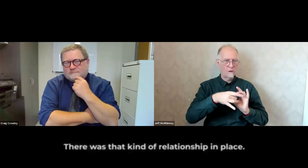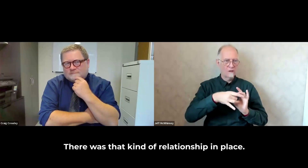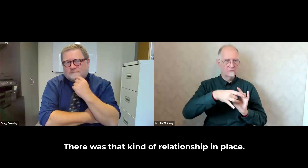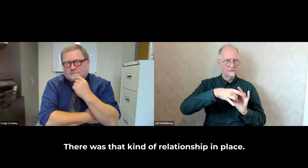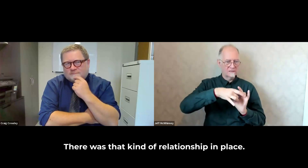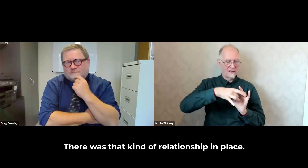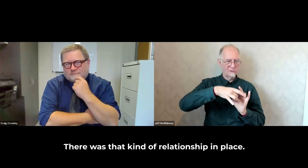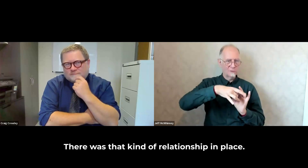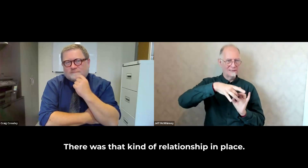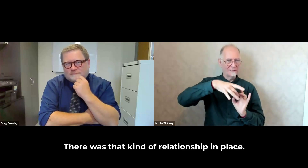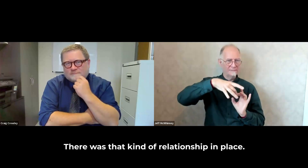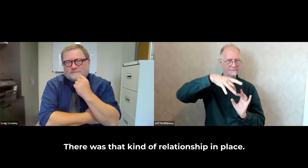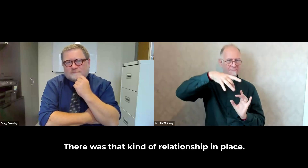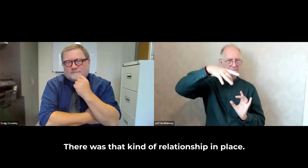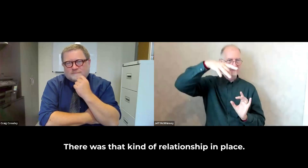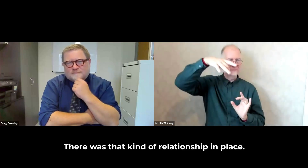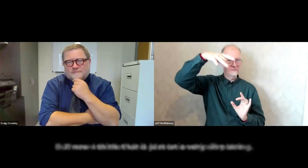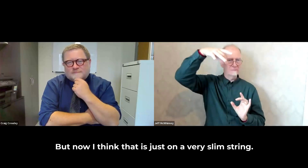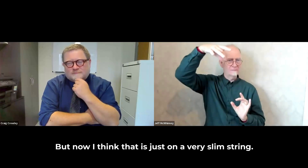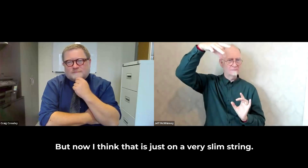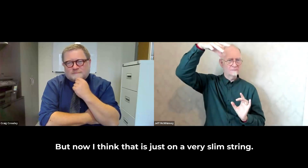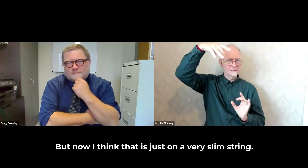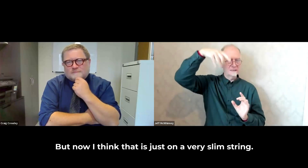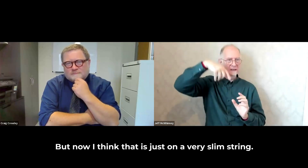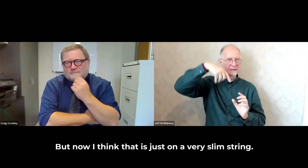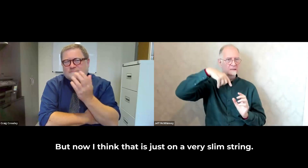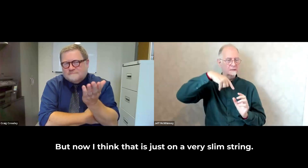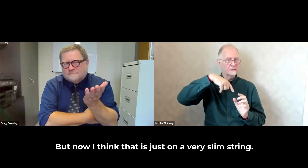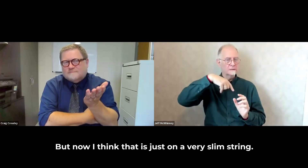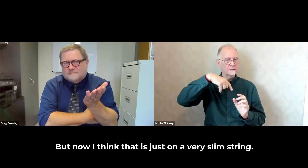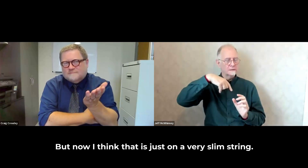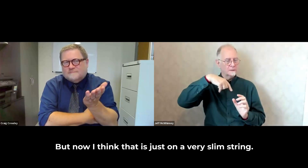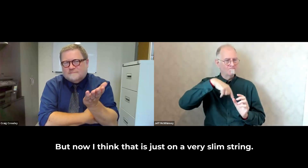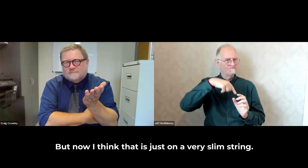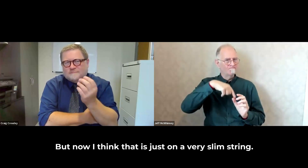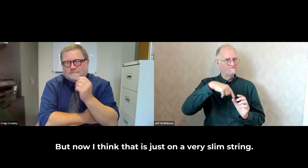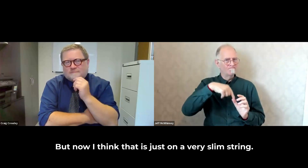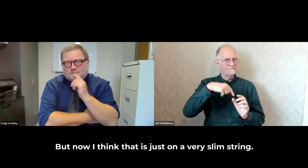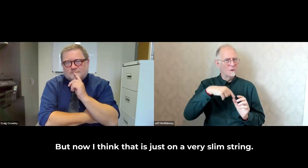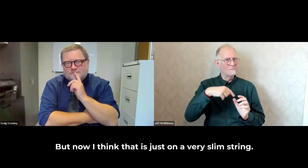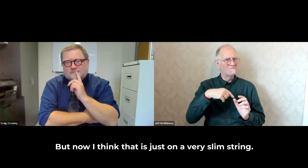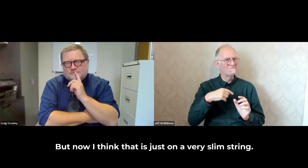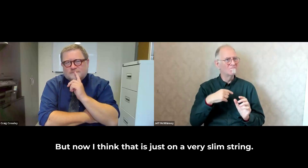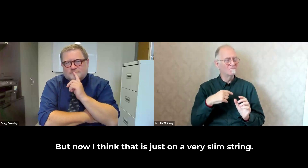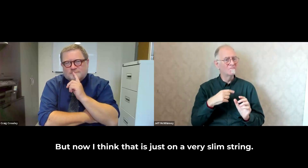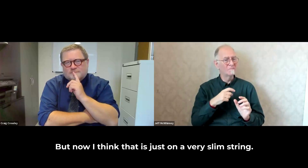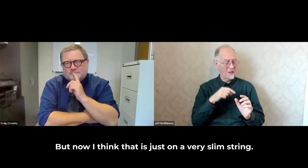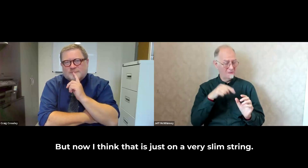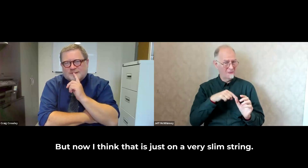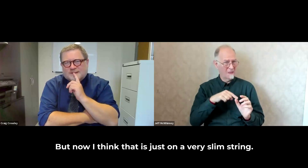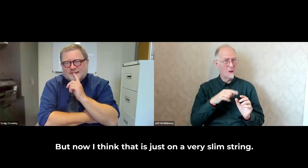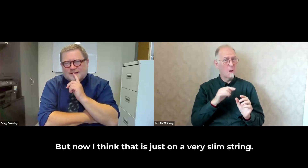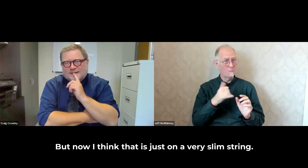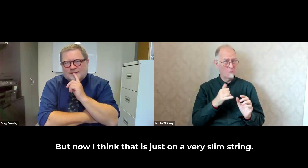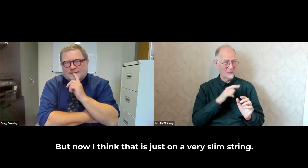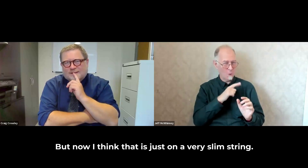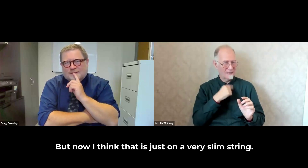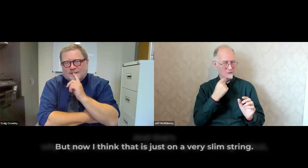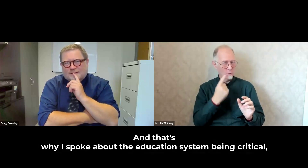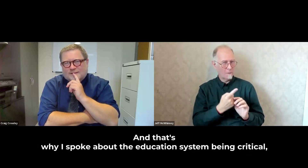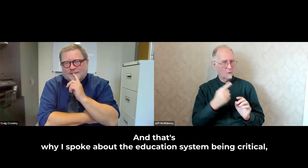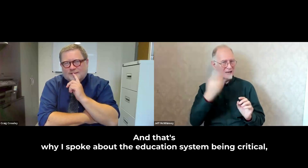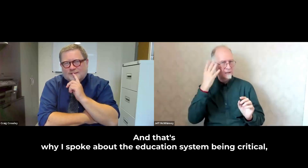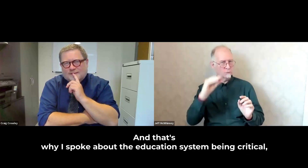them. There was that kind of relationship in place. But now I think that is just on a very, very slim string. You